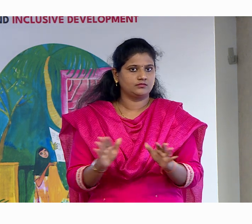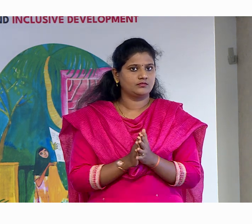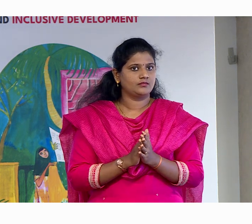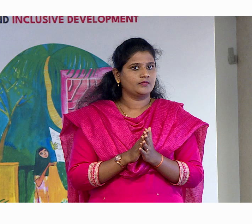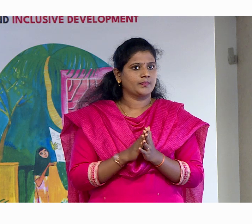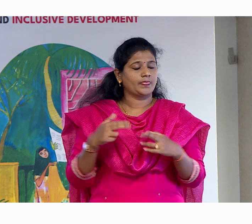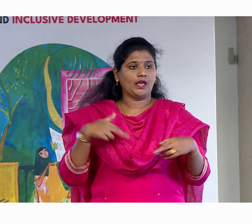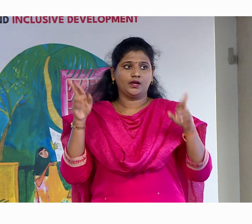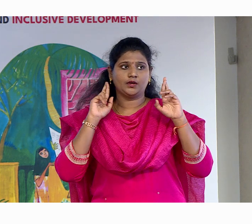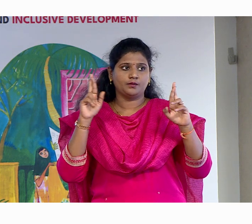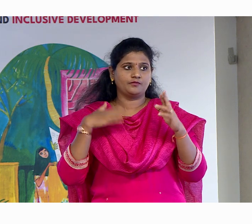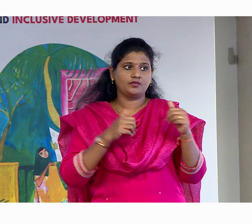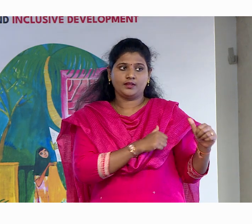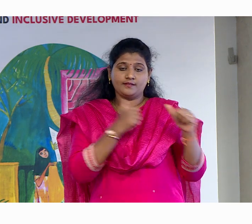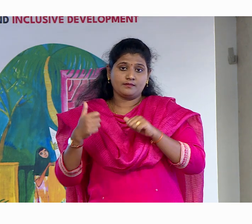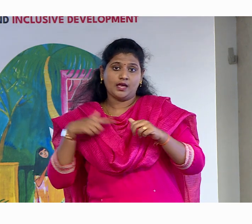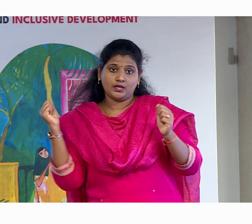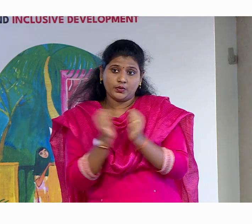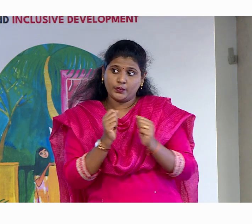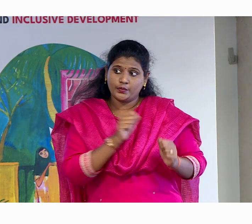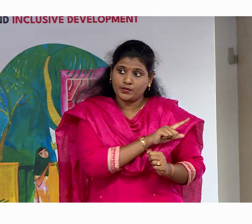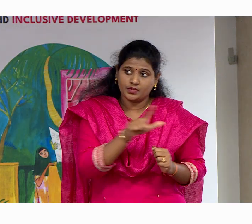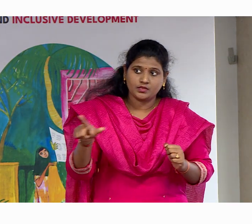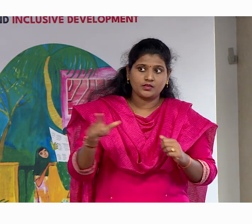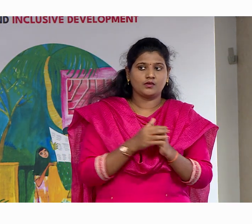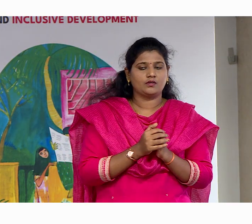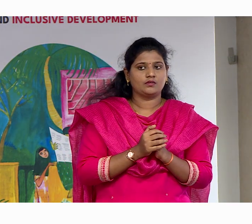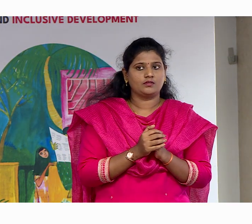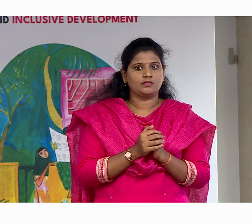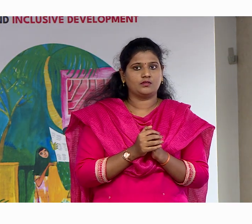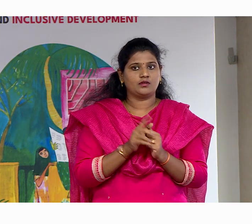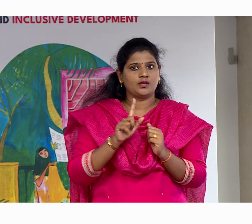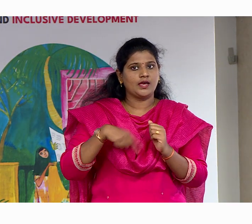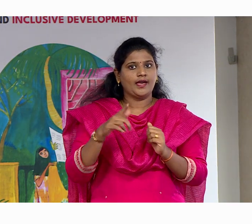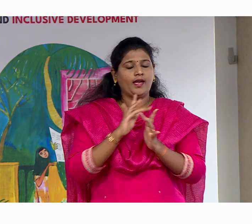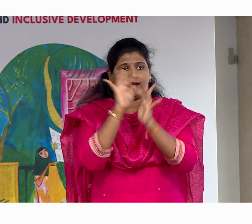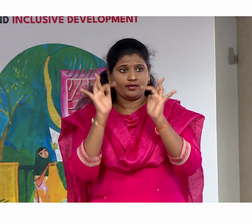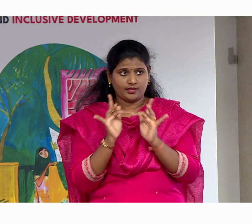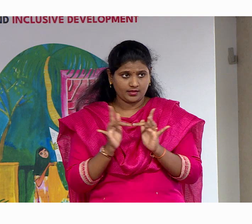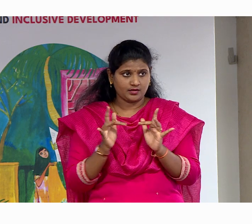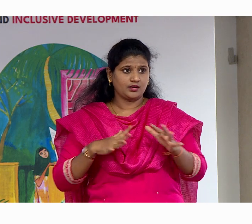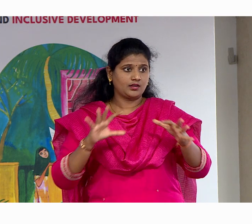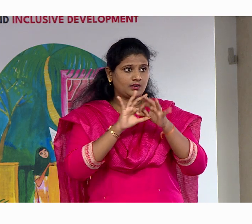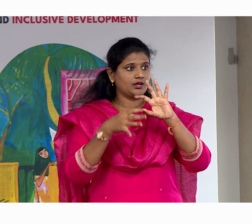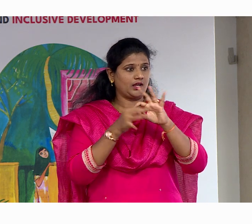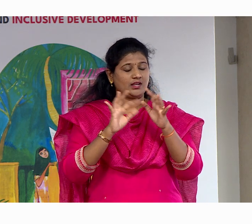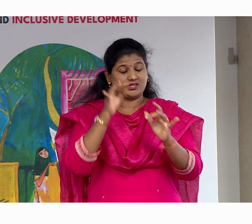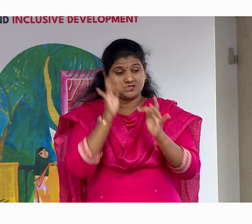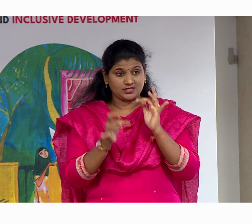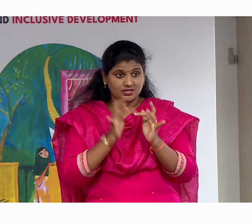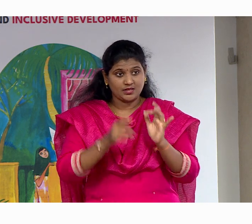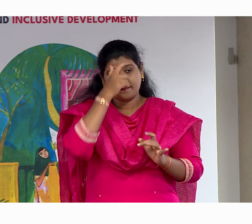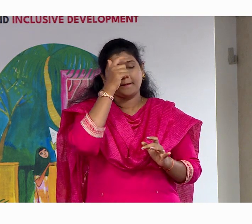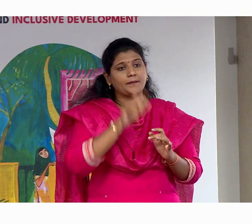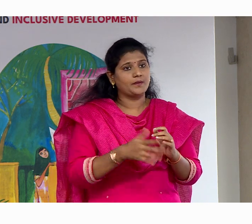And hopefully we're back with you. We had another little bit of internet connection problem then, but I think we're